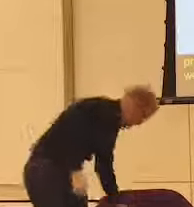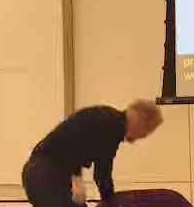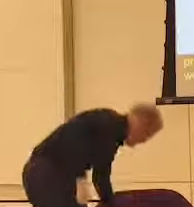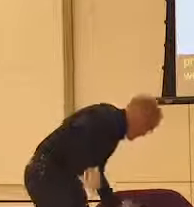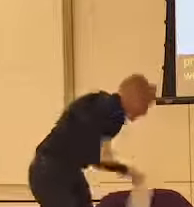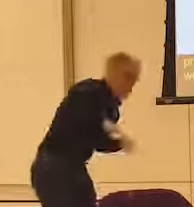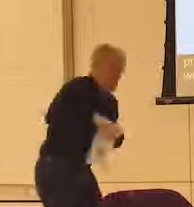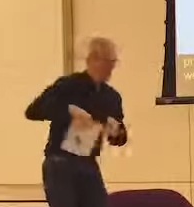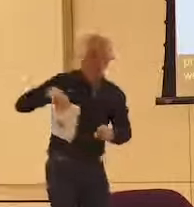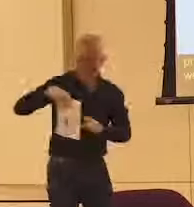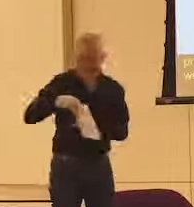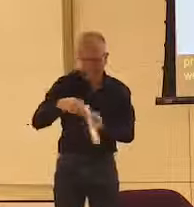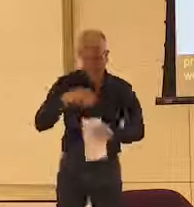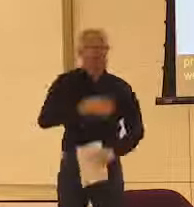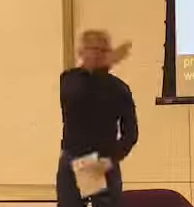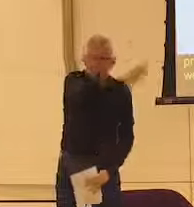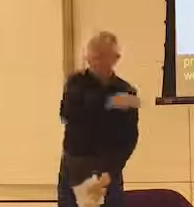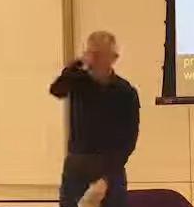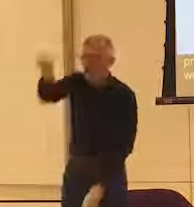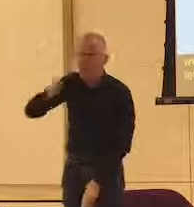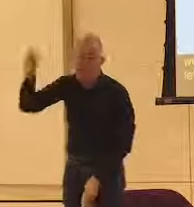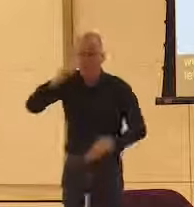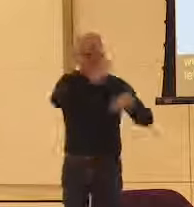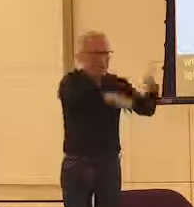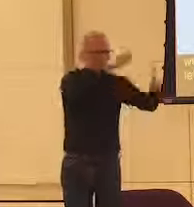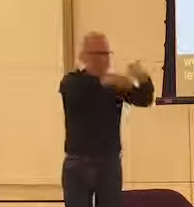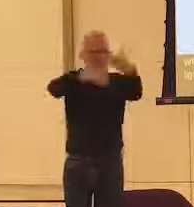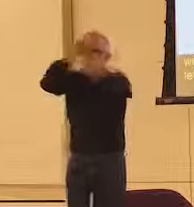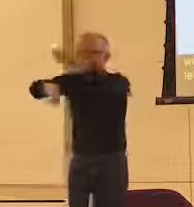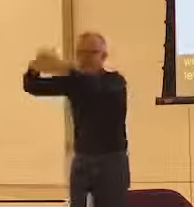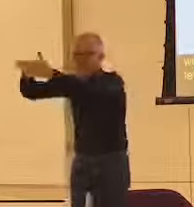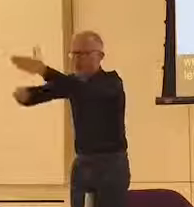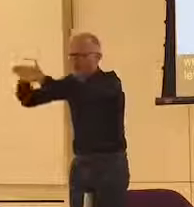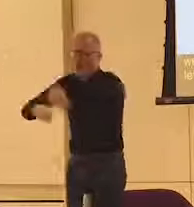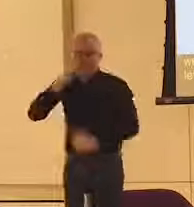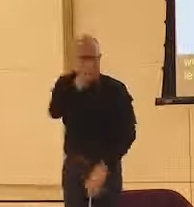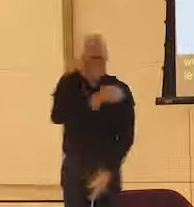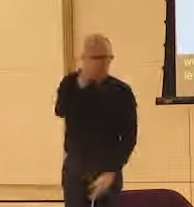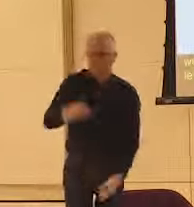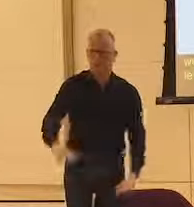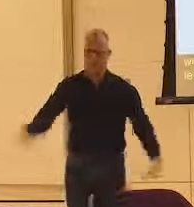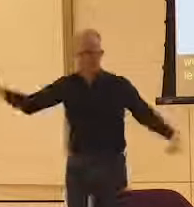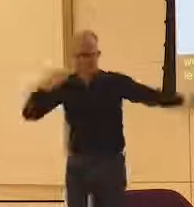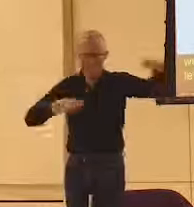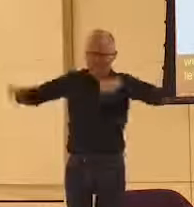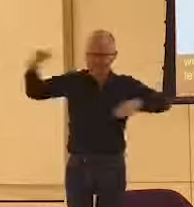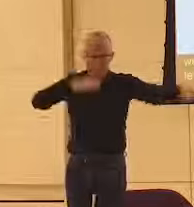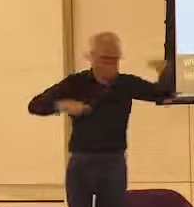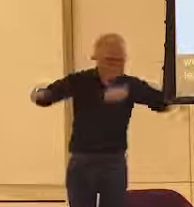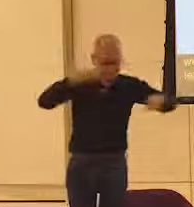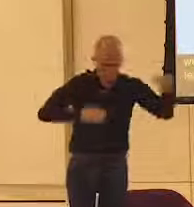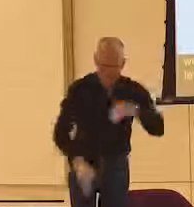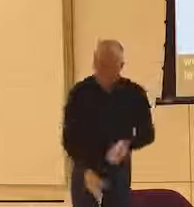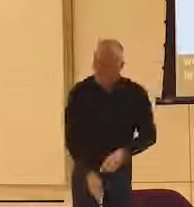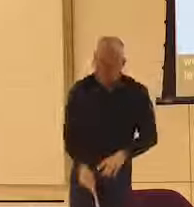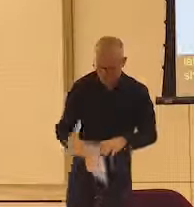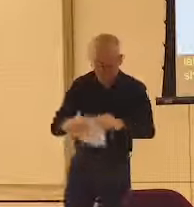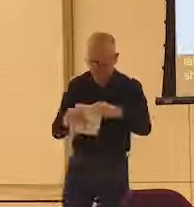So let's look into my shopping bag, because I've been shopping in different places and I've received lots